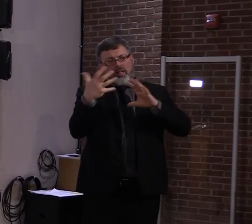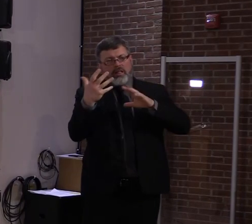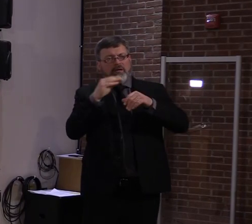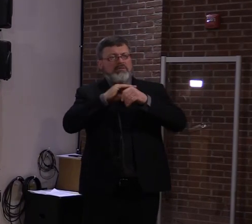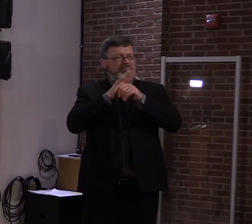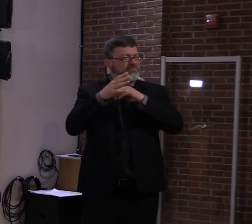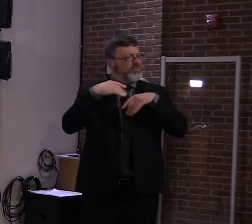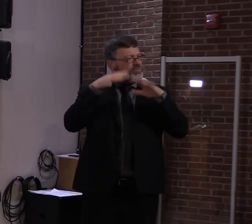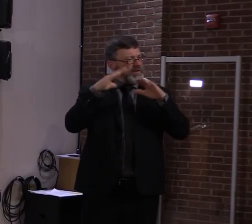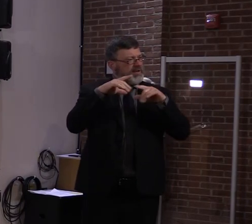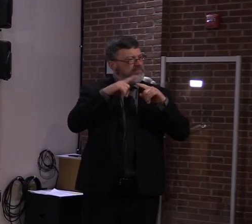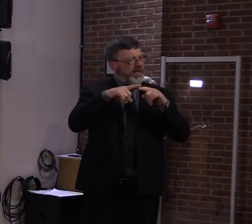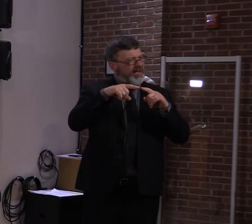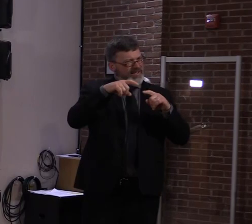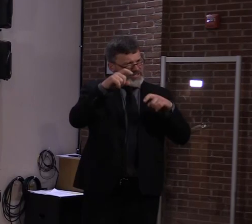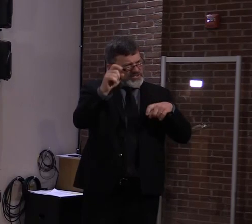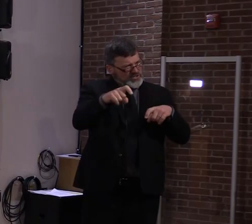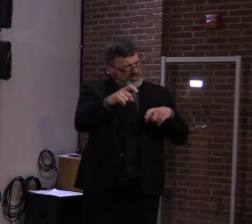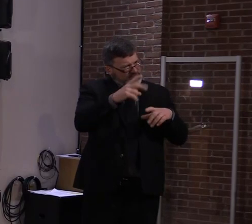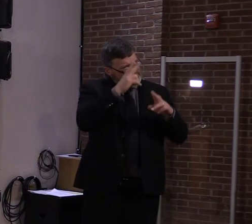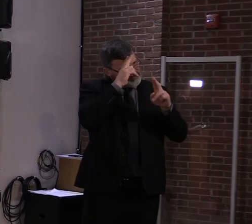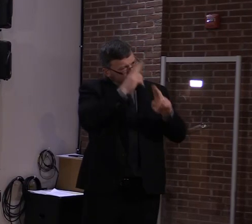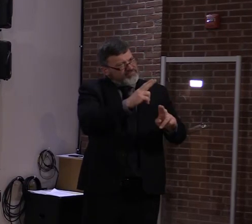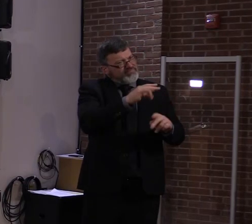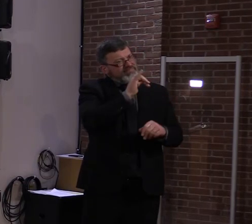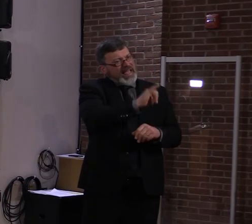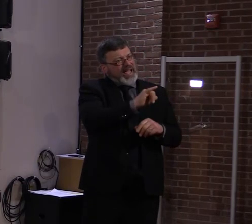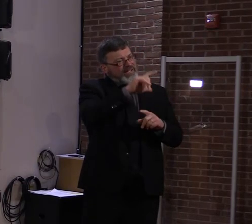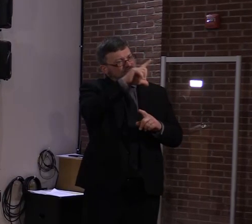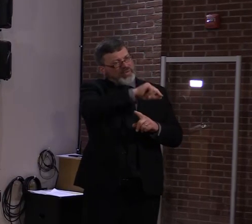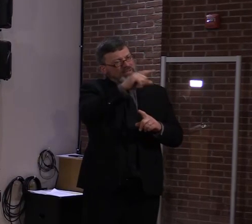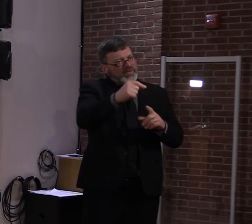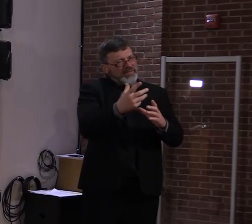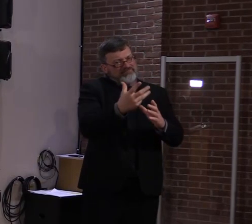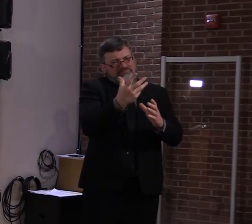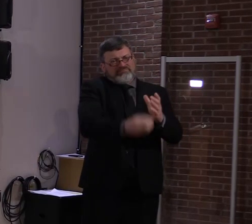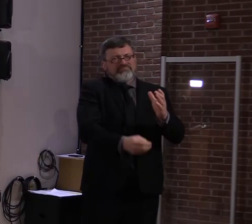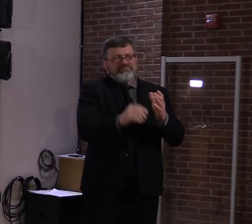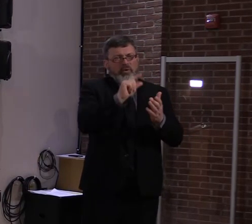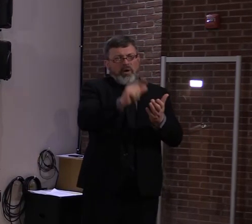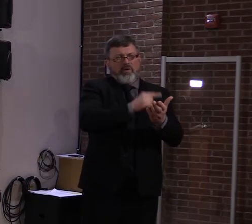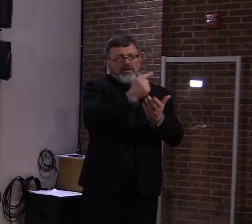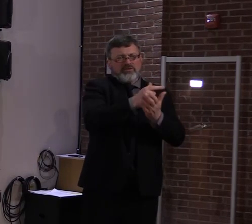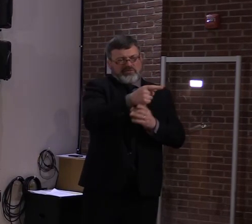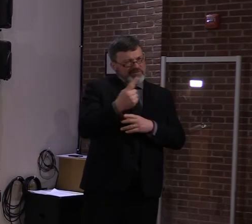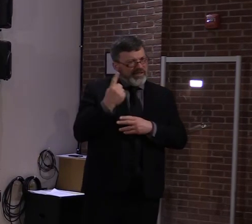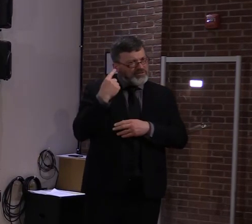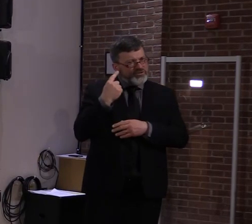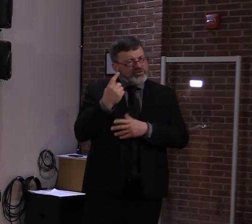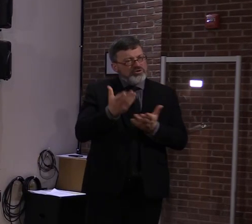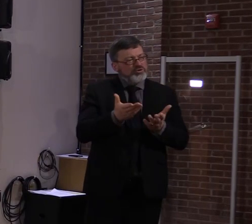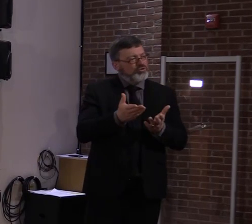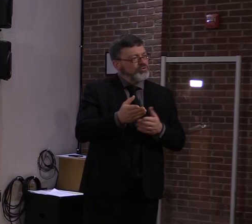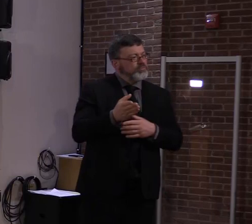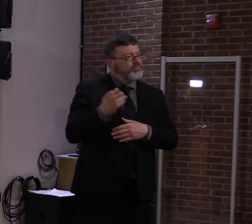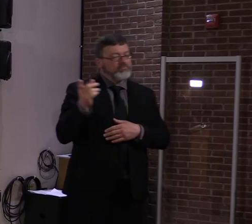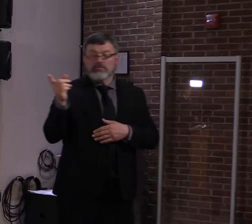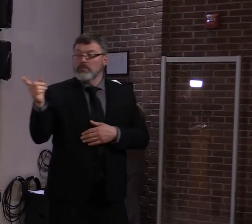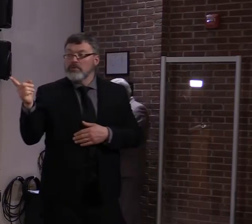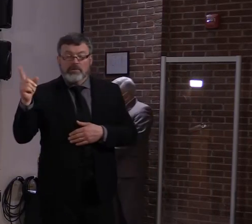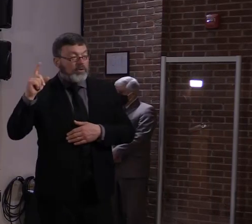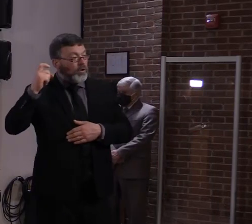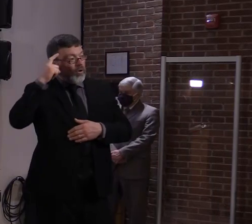that graduating class? Yeah, I mean, I think our guidance was about moving forward, what our expectations or